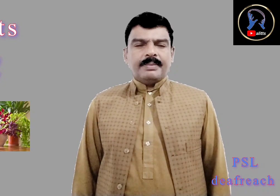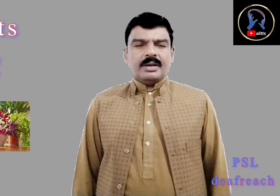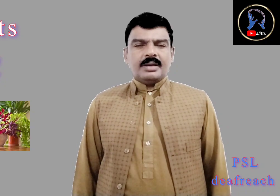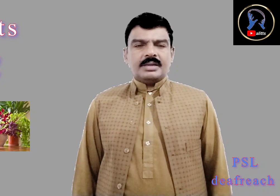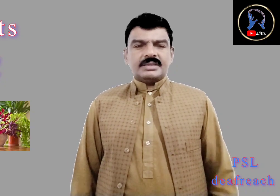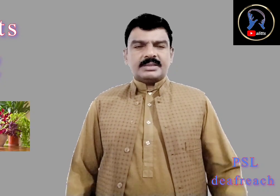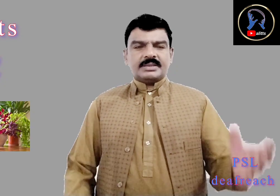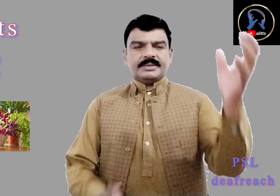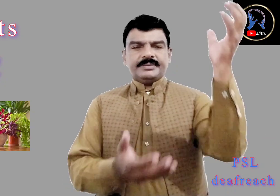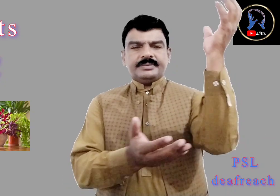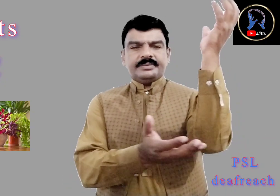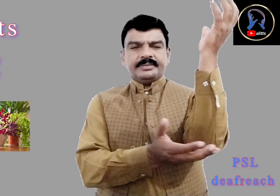plants